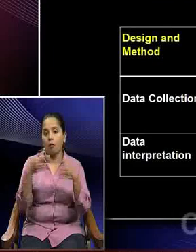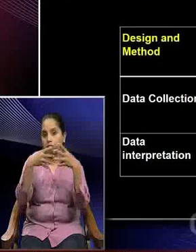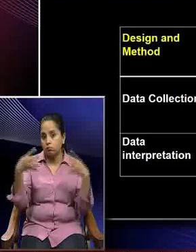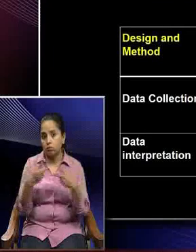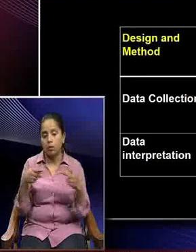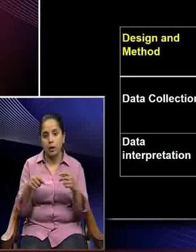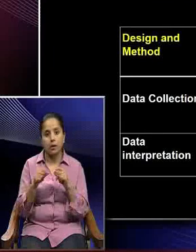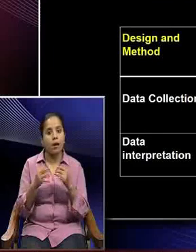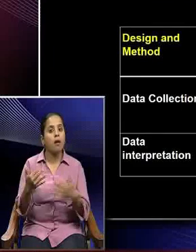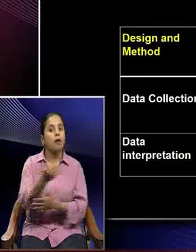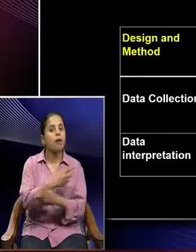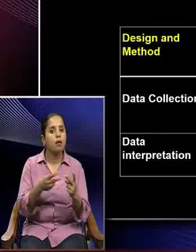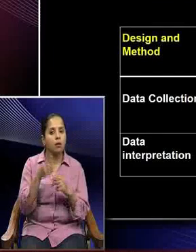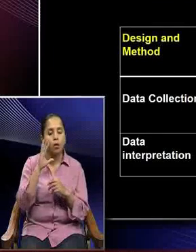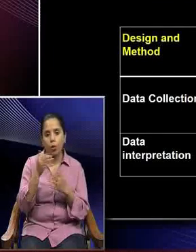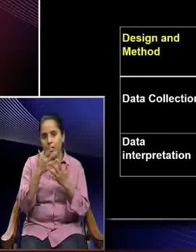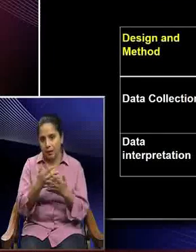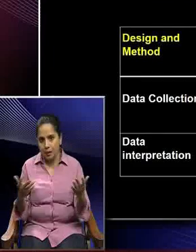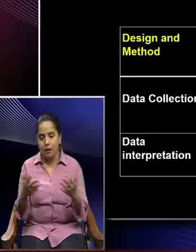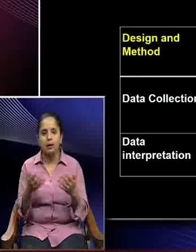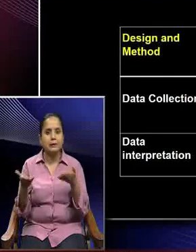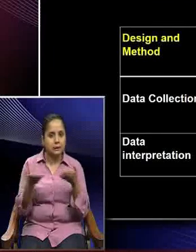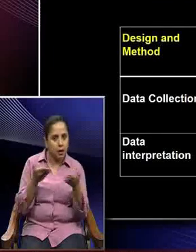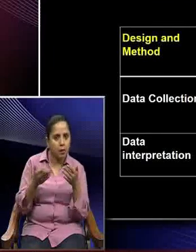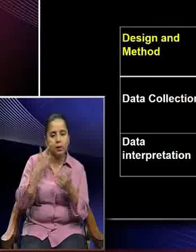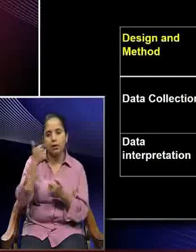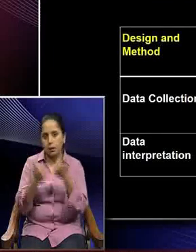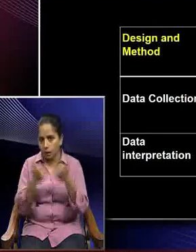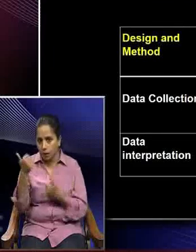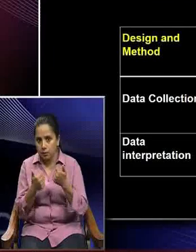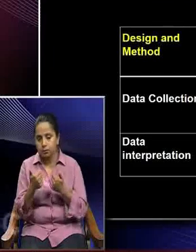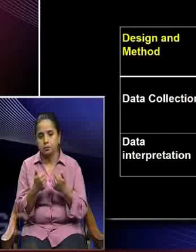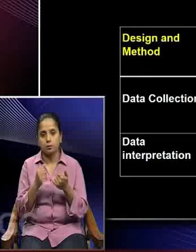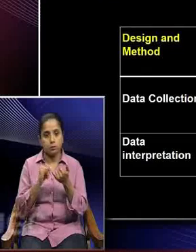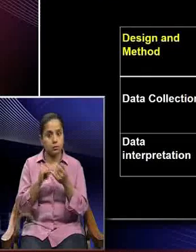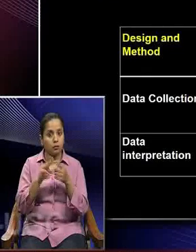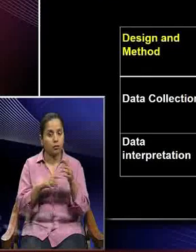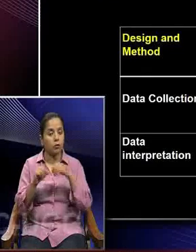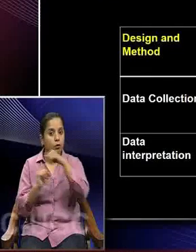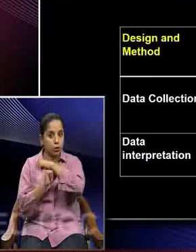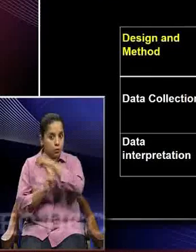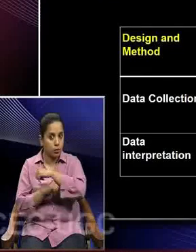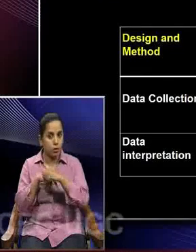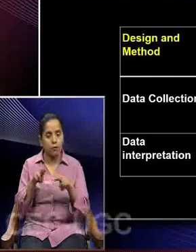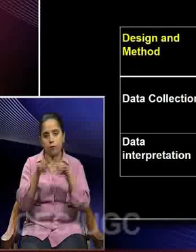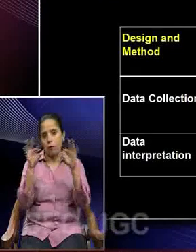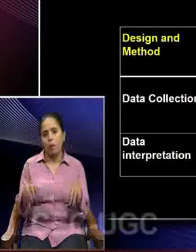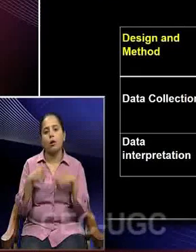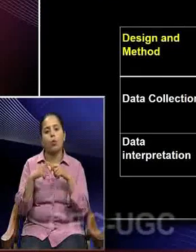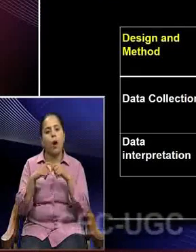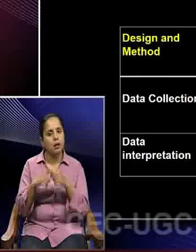data collection includes instruments like surveys, experiments, and semi-structured formal